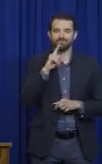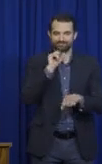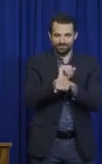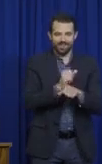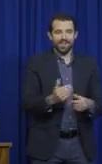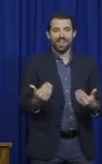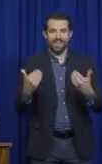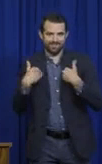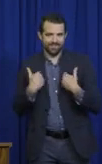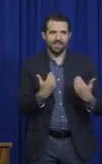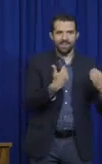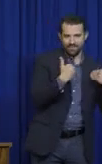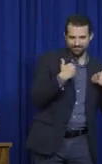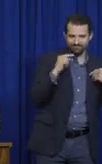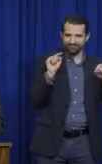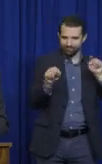coronavirus.